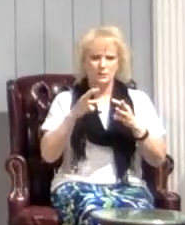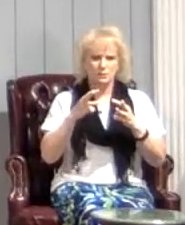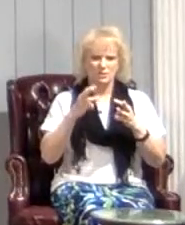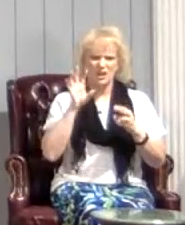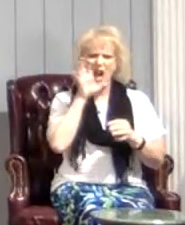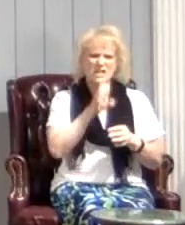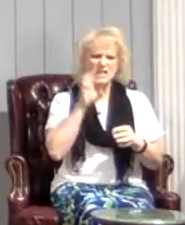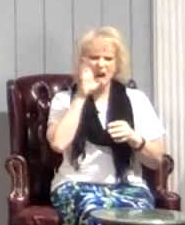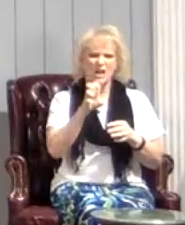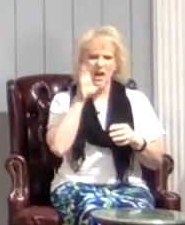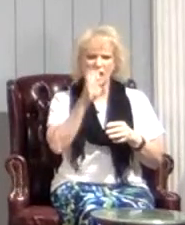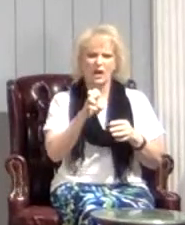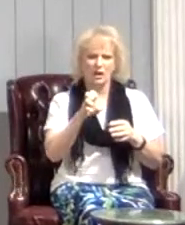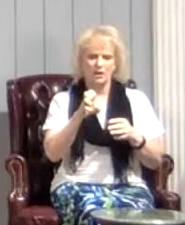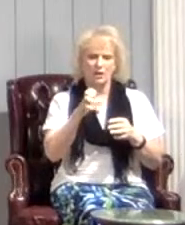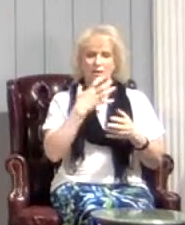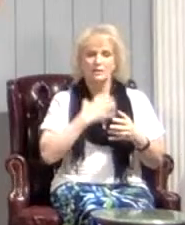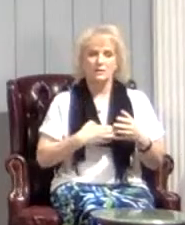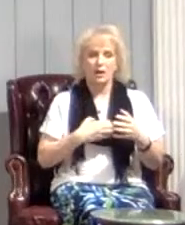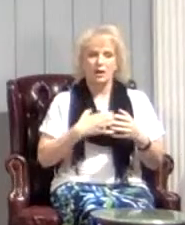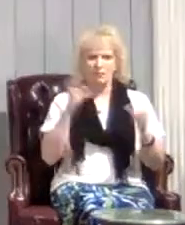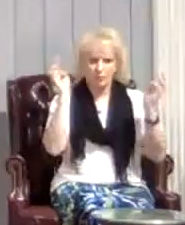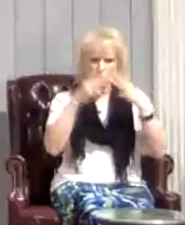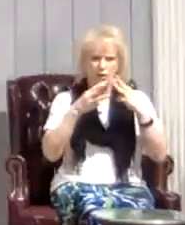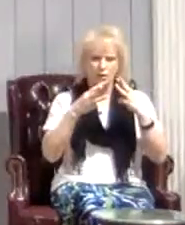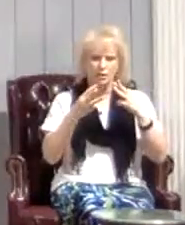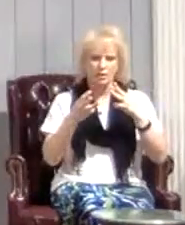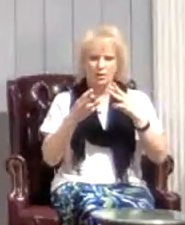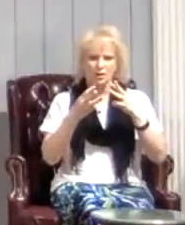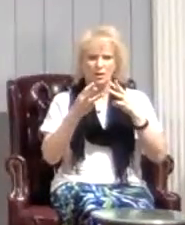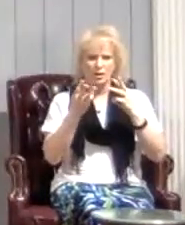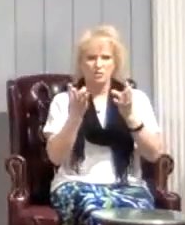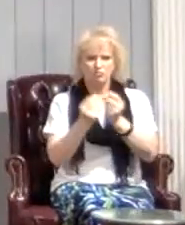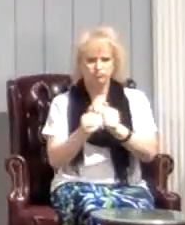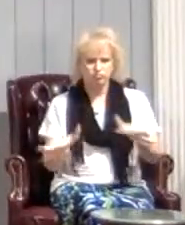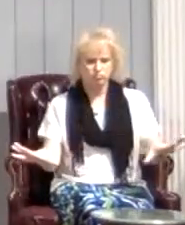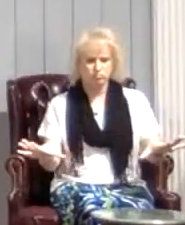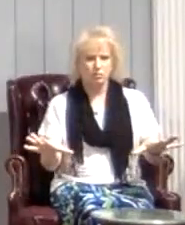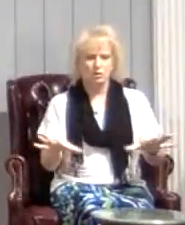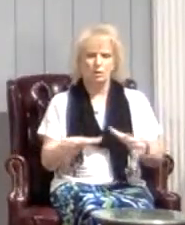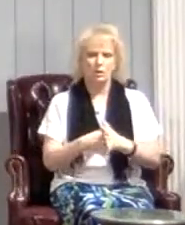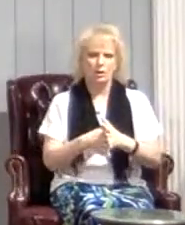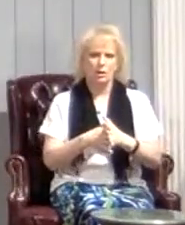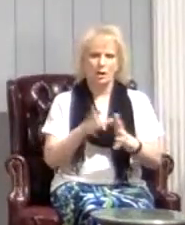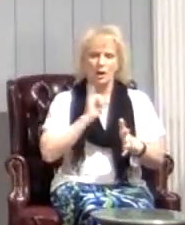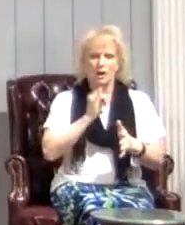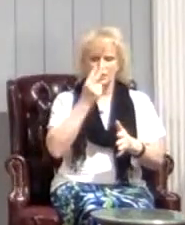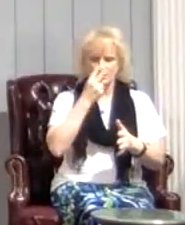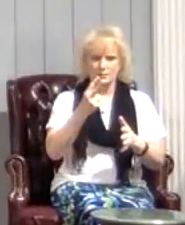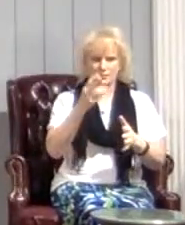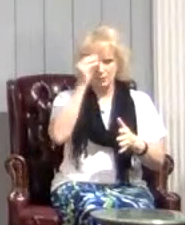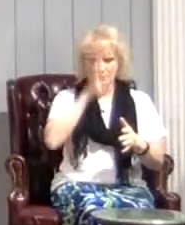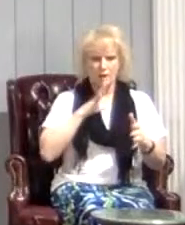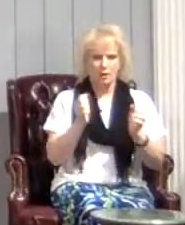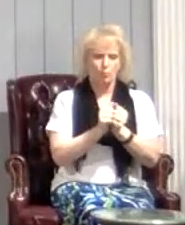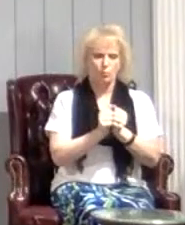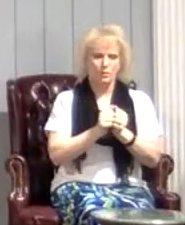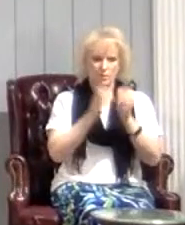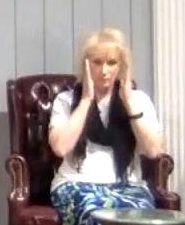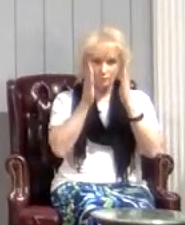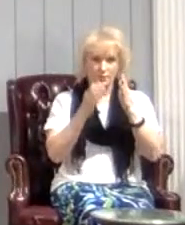wicked shall perish. And so from verse 11, I see that the man with the fixed heart, number one, he's